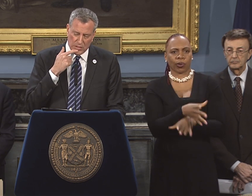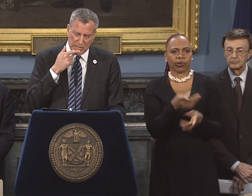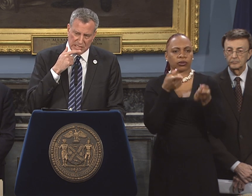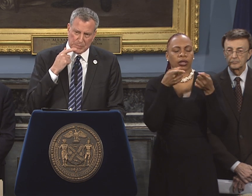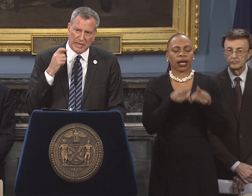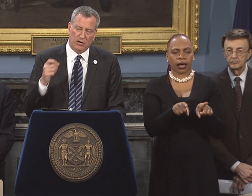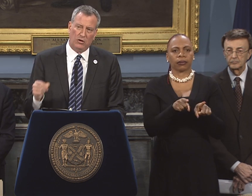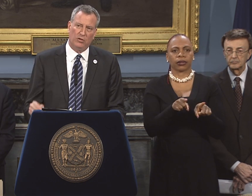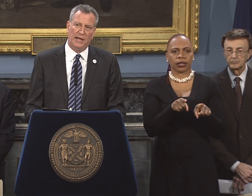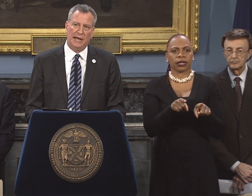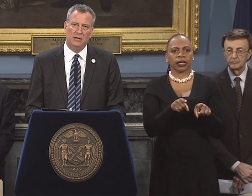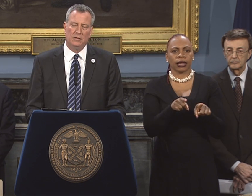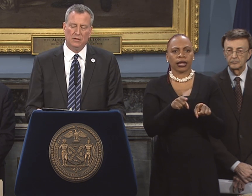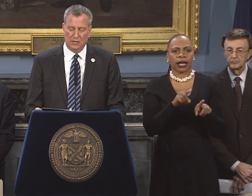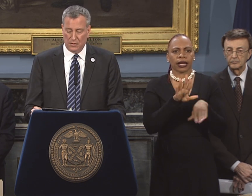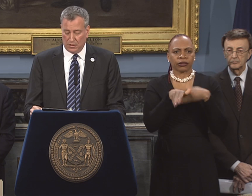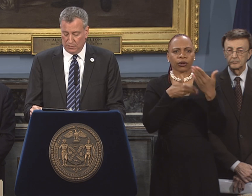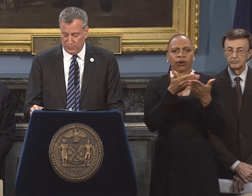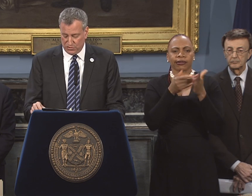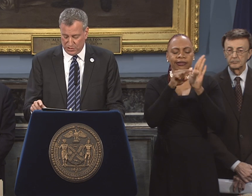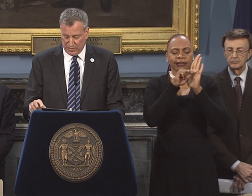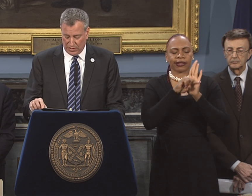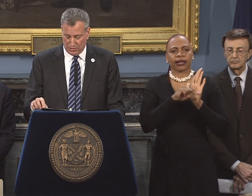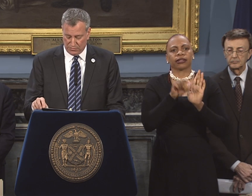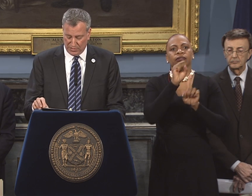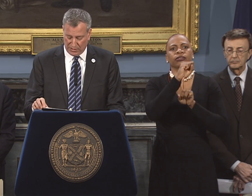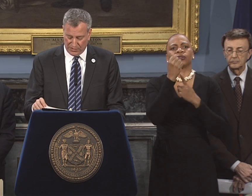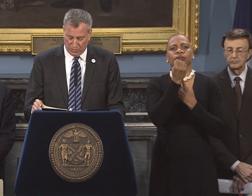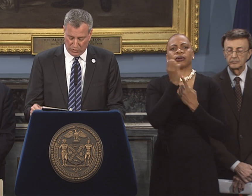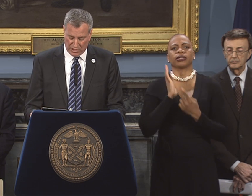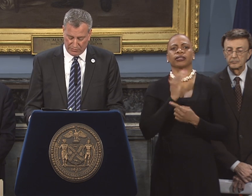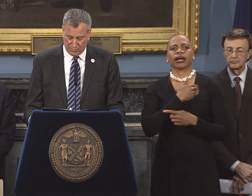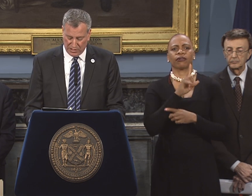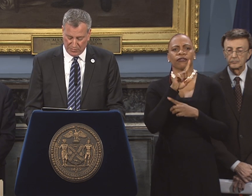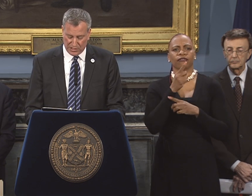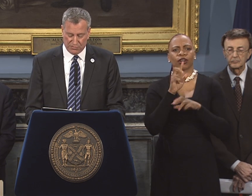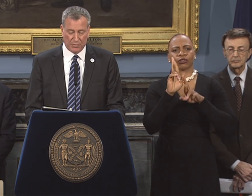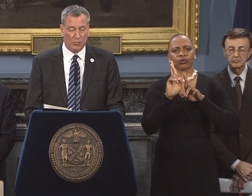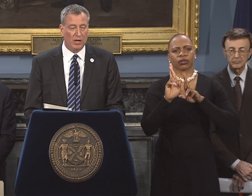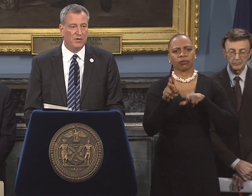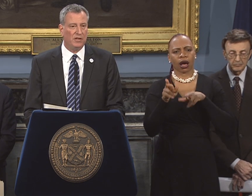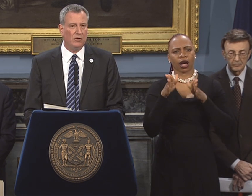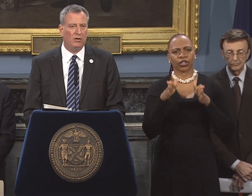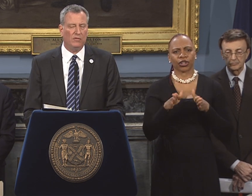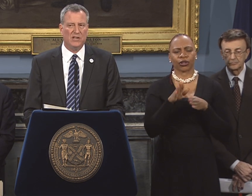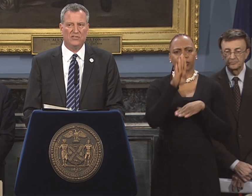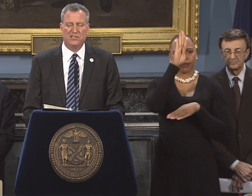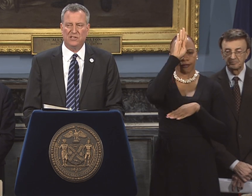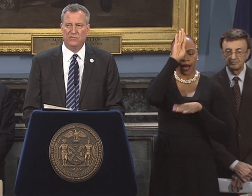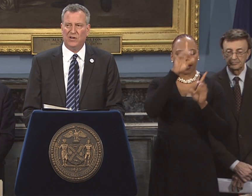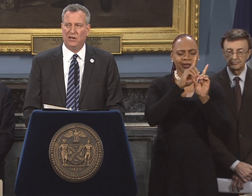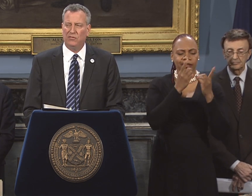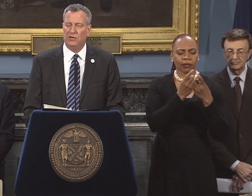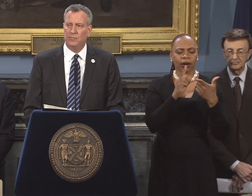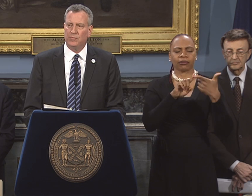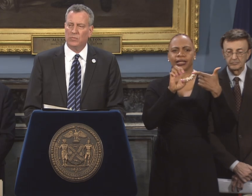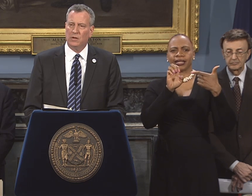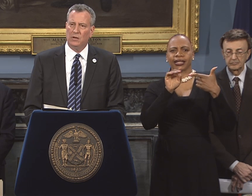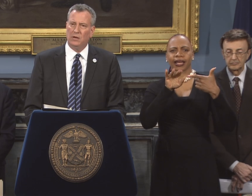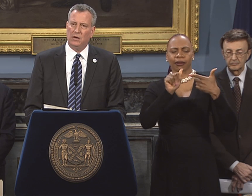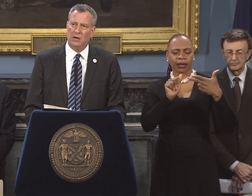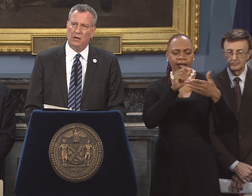And despite all that, our first responders from the FDNY, from EMS, from NYPD, all of the agencies involved,